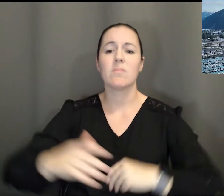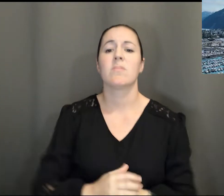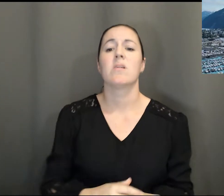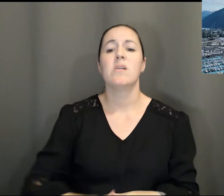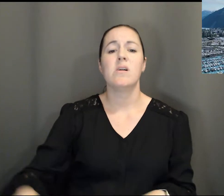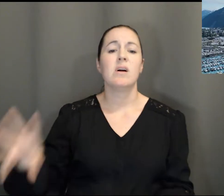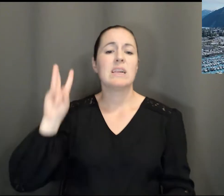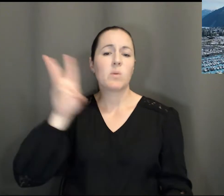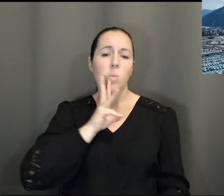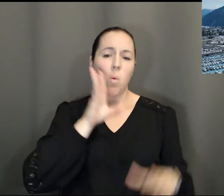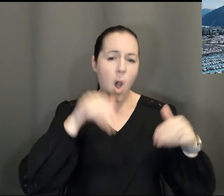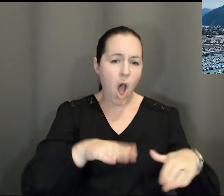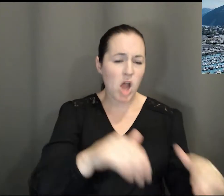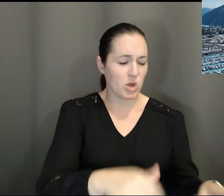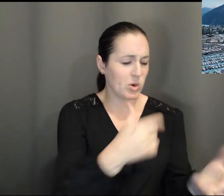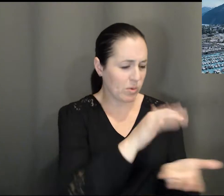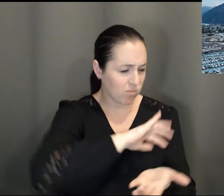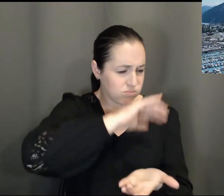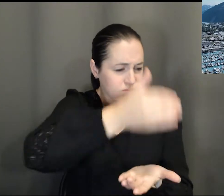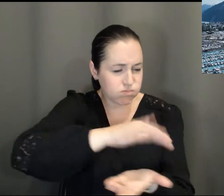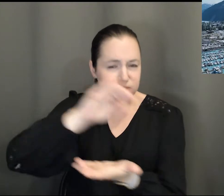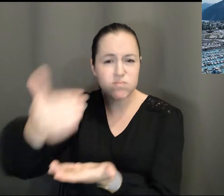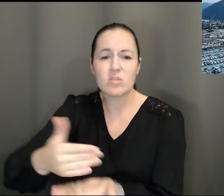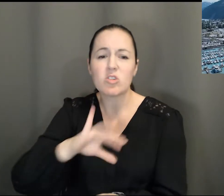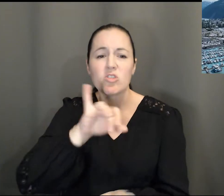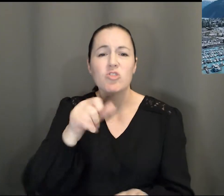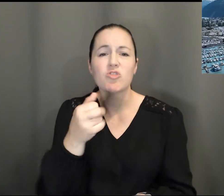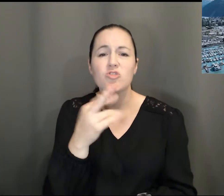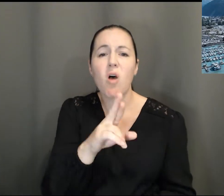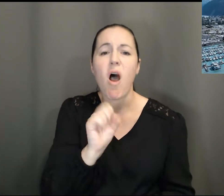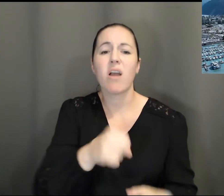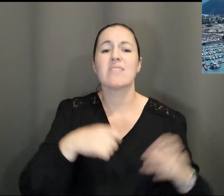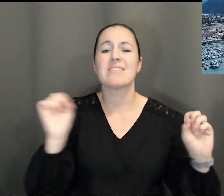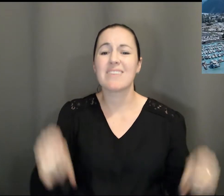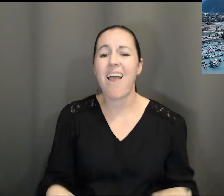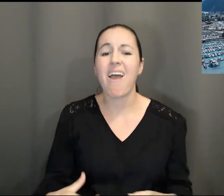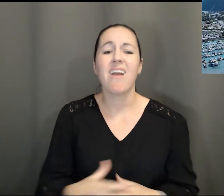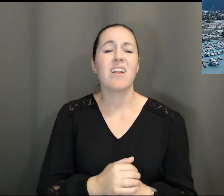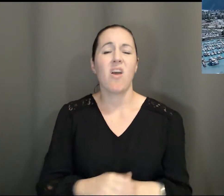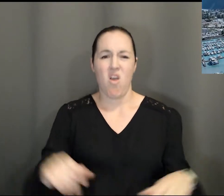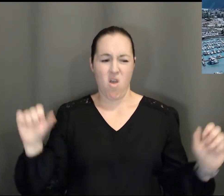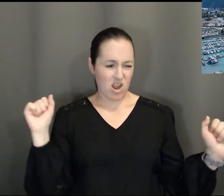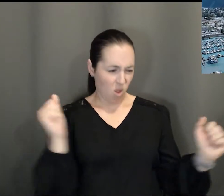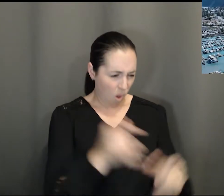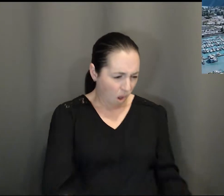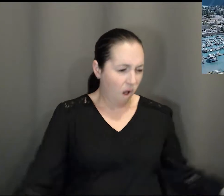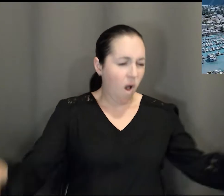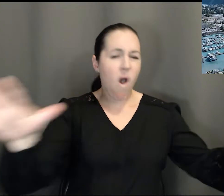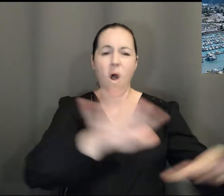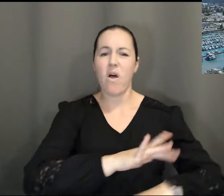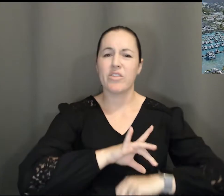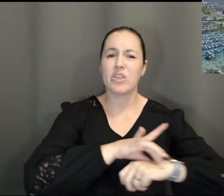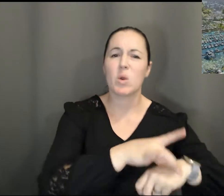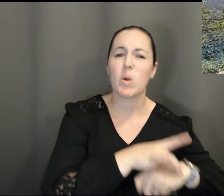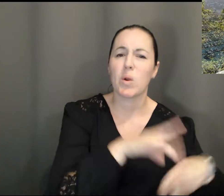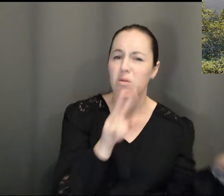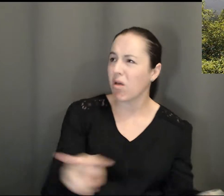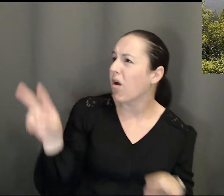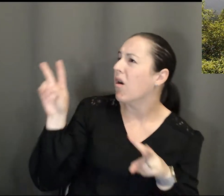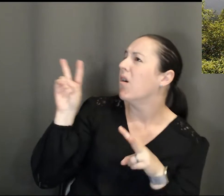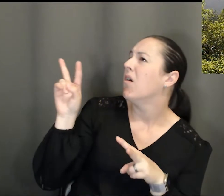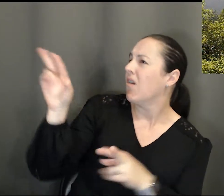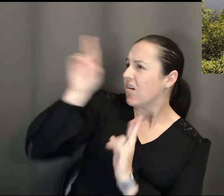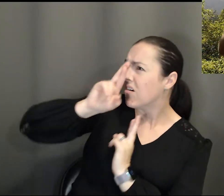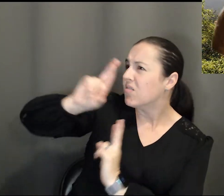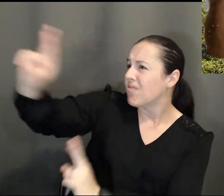him, for when he spoke, the world began. It appeared at his command." Wow. He